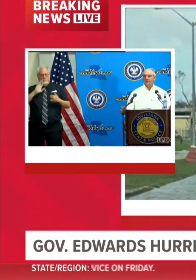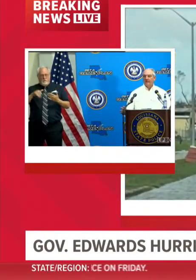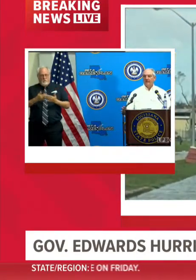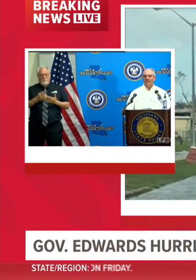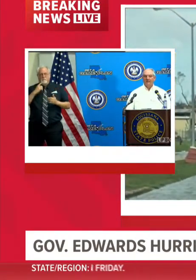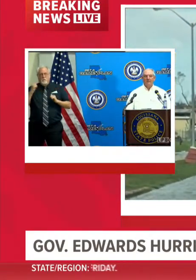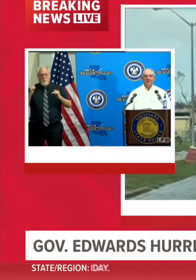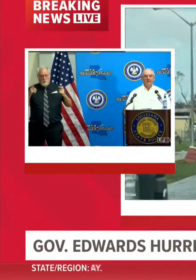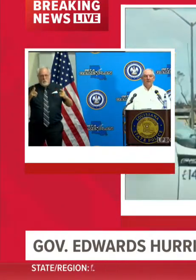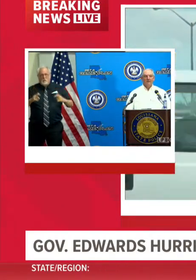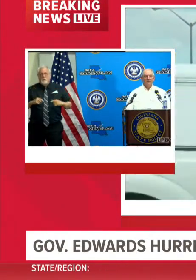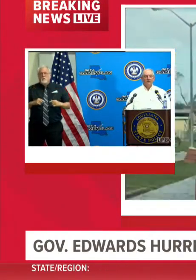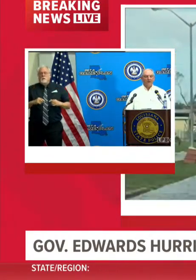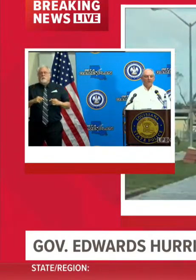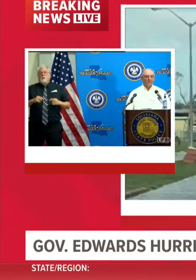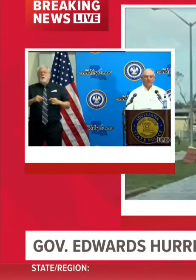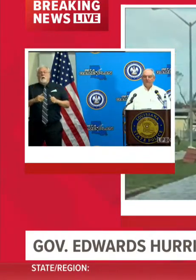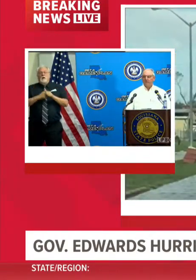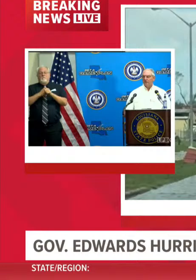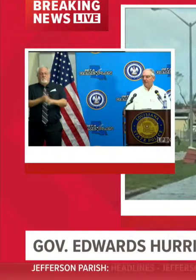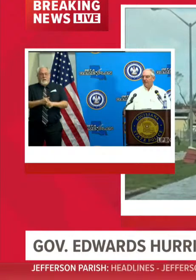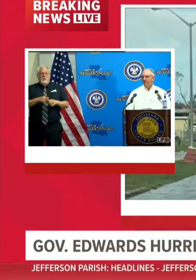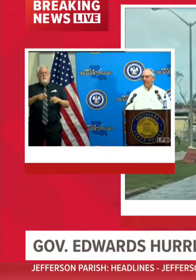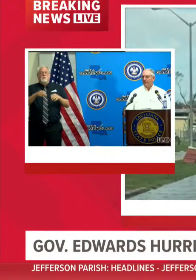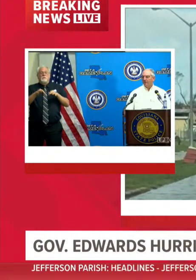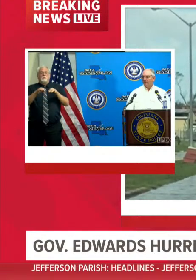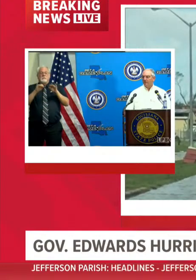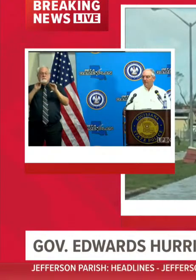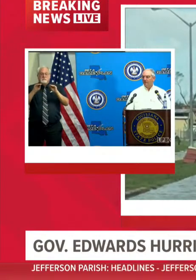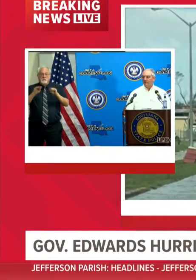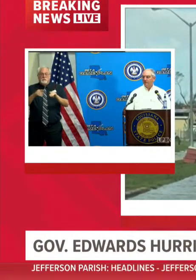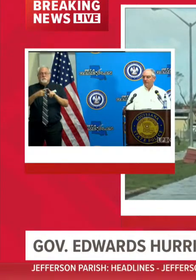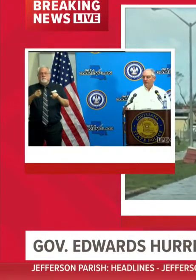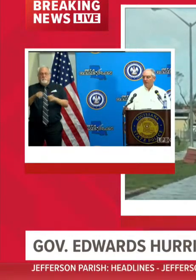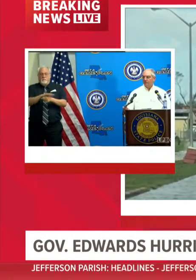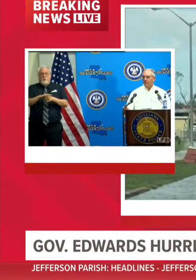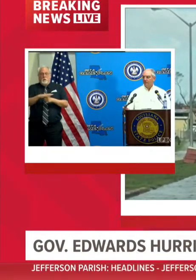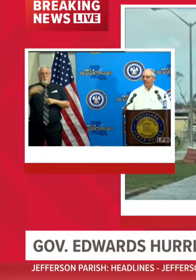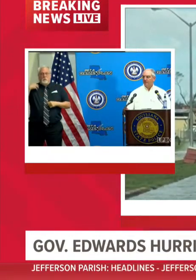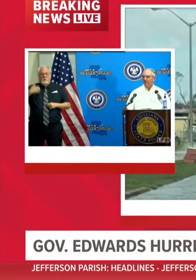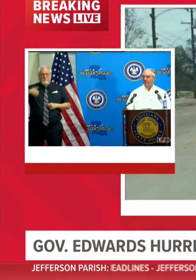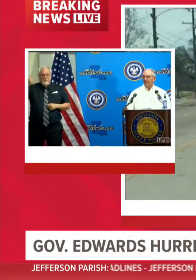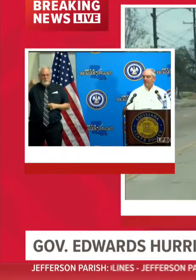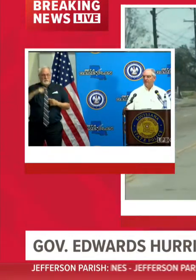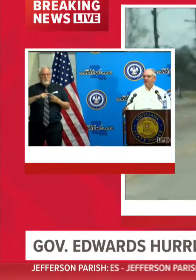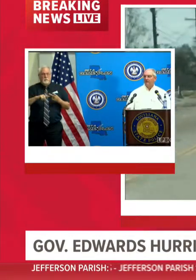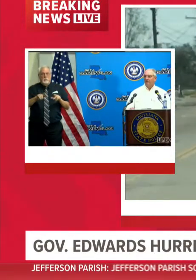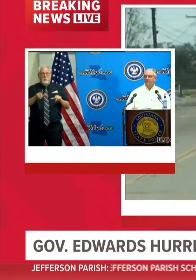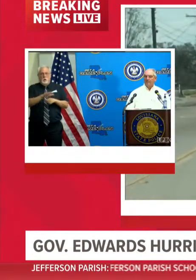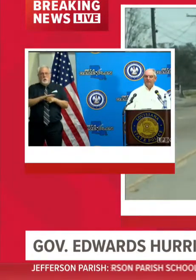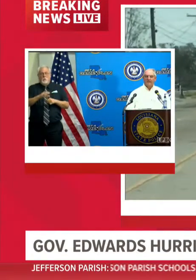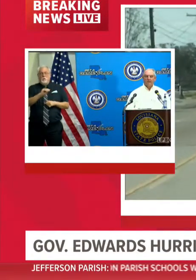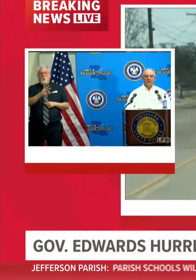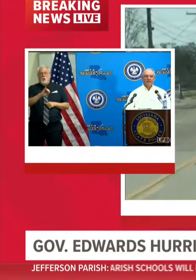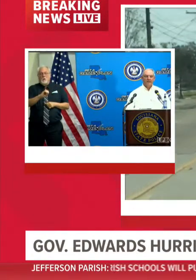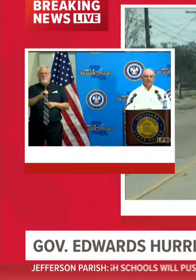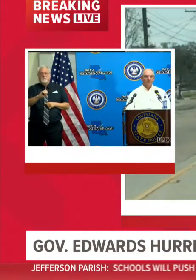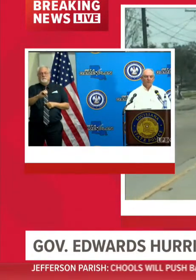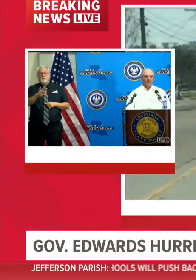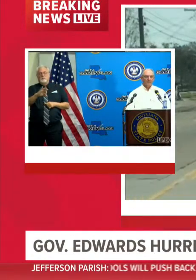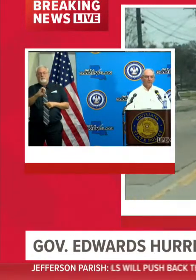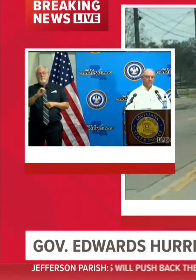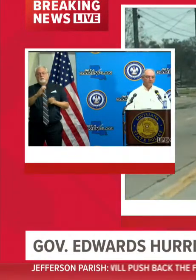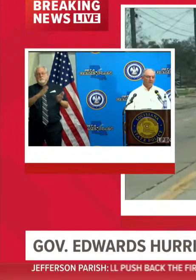across the state, to follow the directions that you're given by your local officials and your offices of emergency preparedness, but particularly in